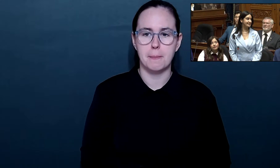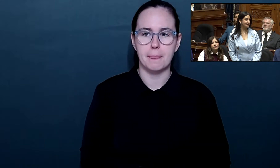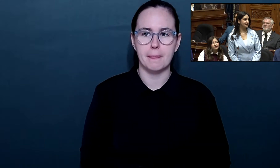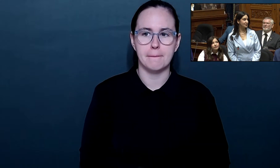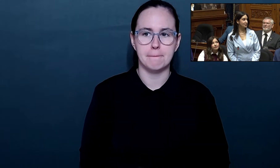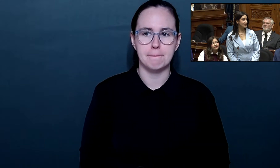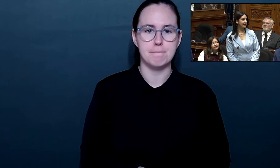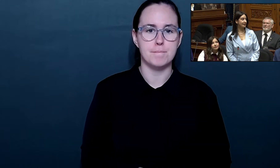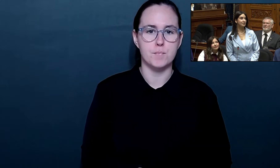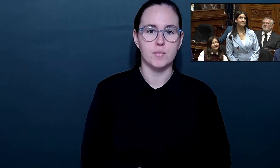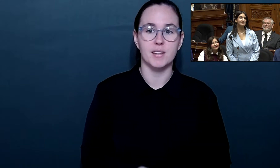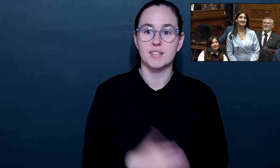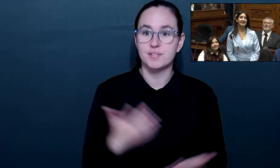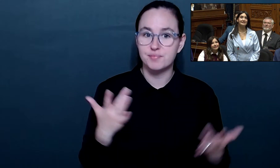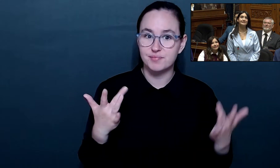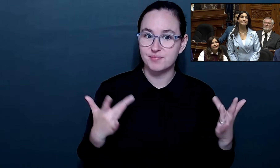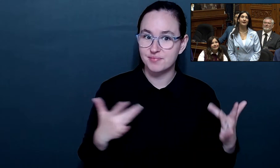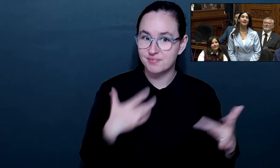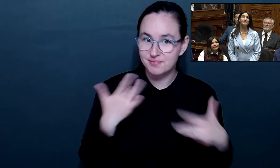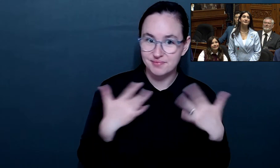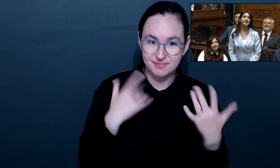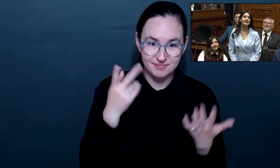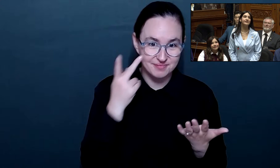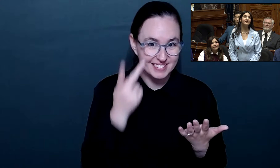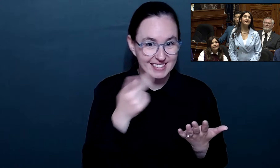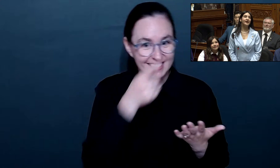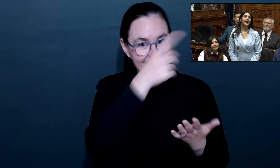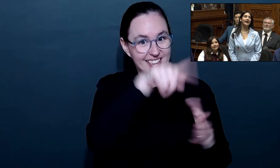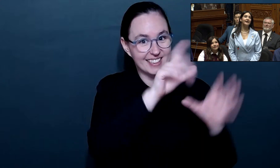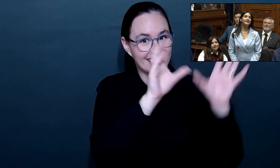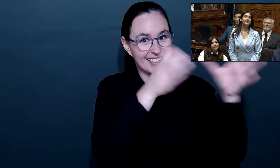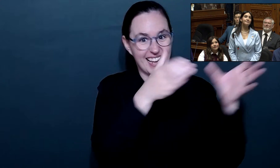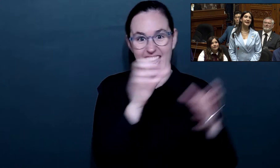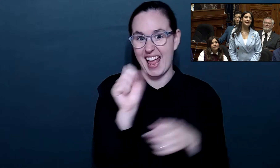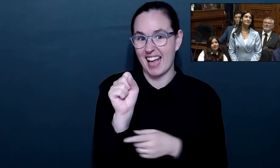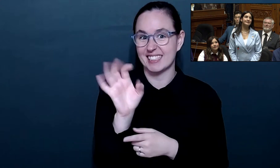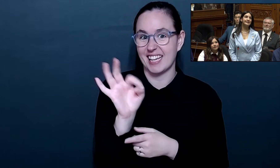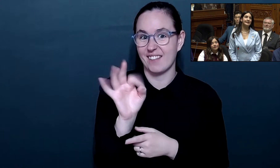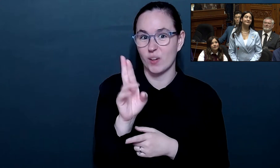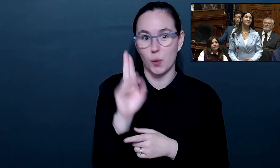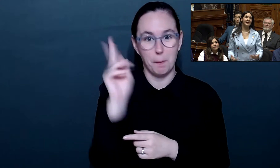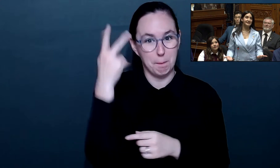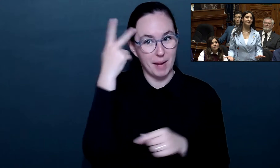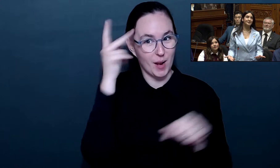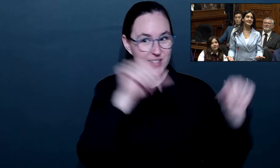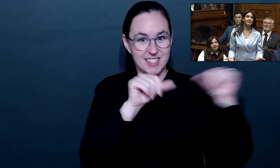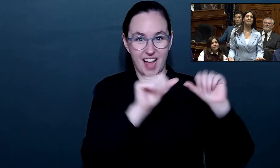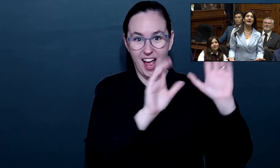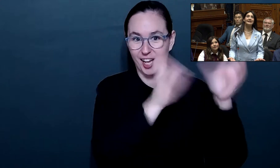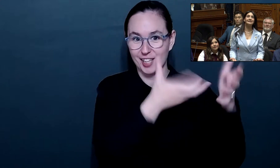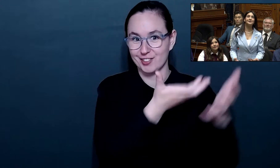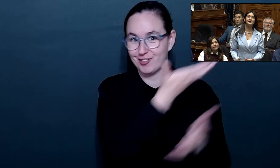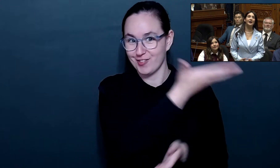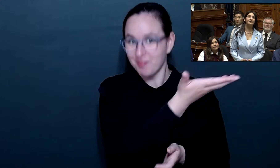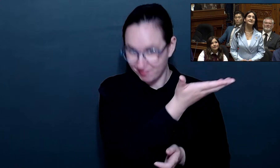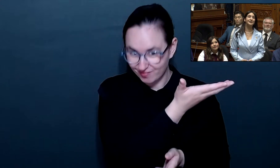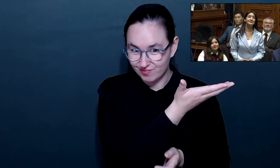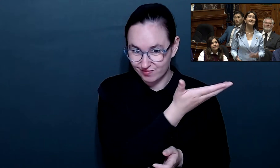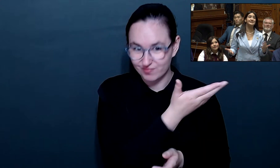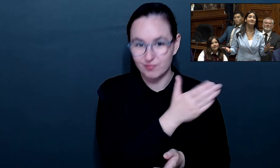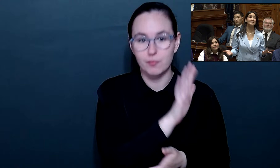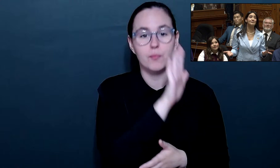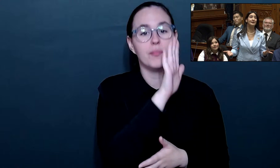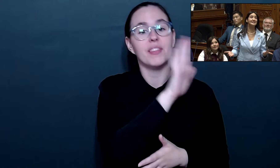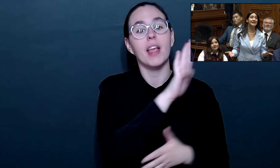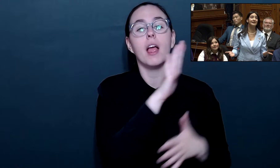from SFU Political Science Union. The main building for SFU is in my riding, so I'm stoked,